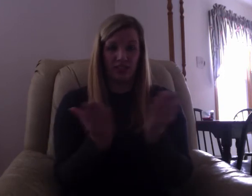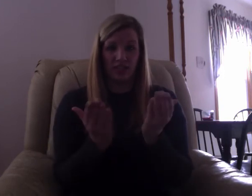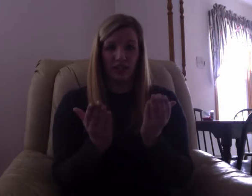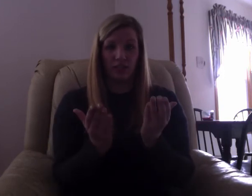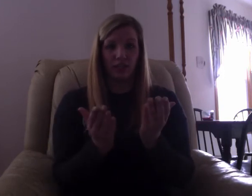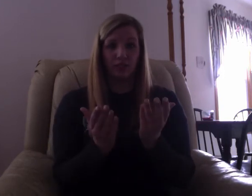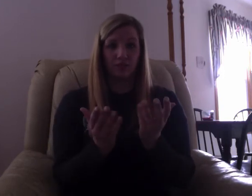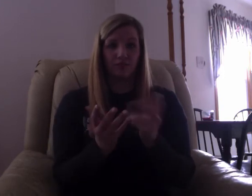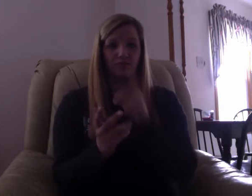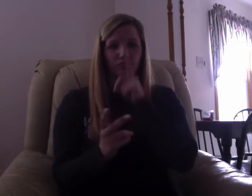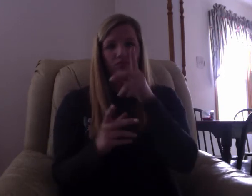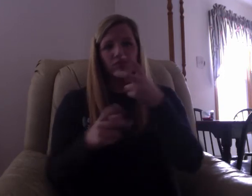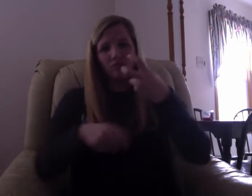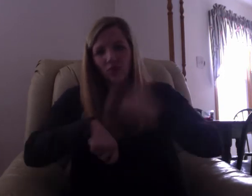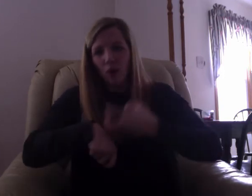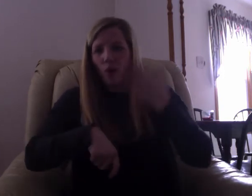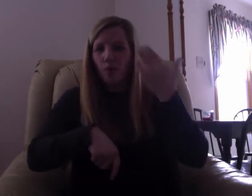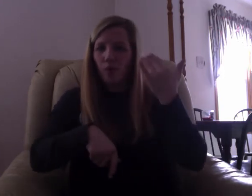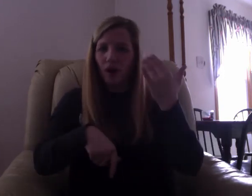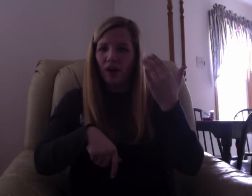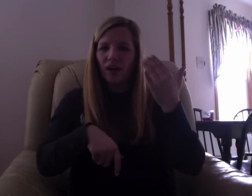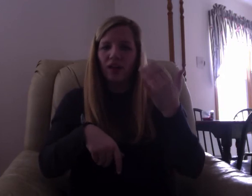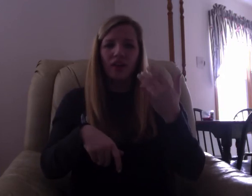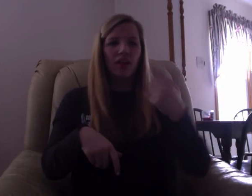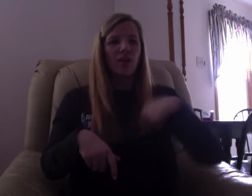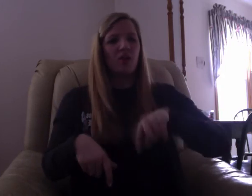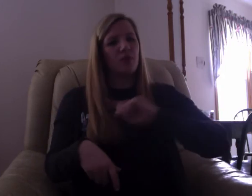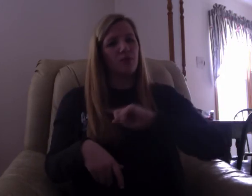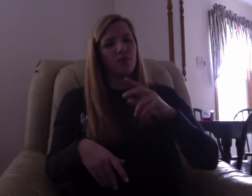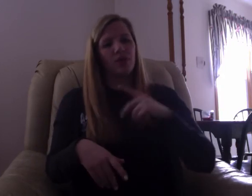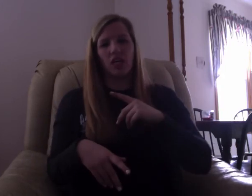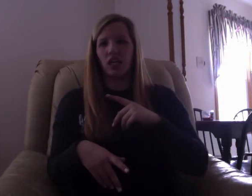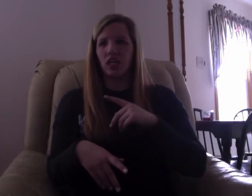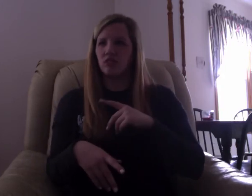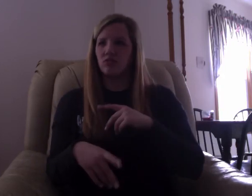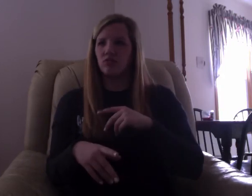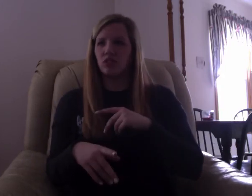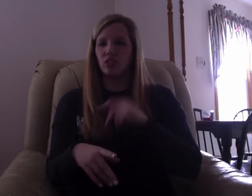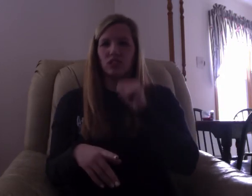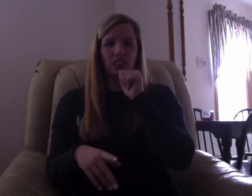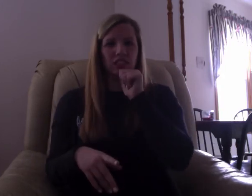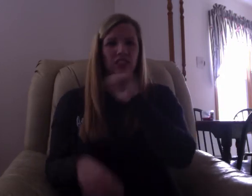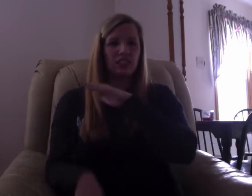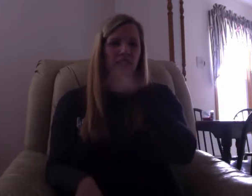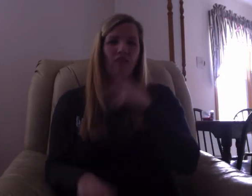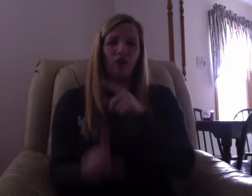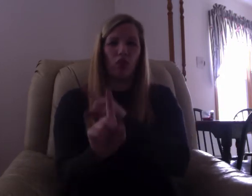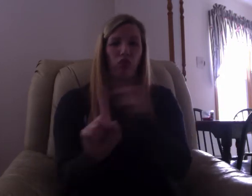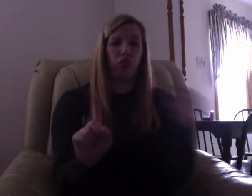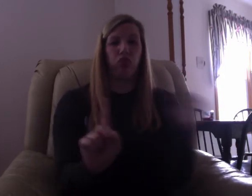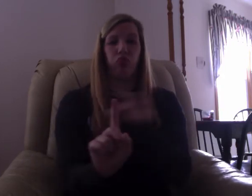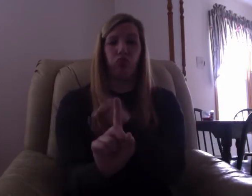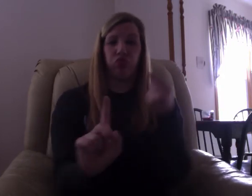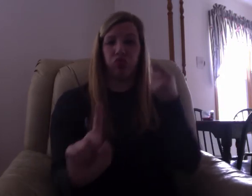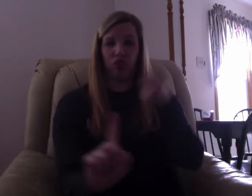it's very difficult in that we got the runaround. University of North Florida got the runaround as far as adding domestic partnership